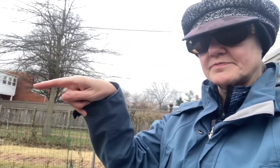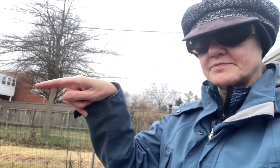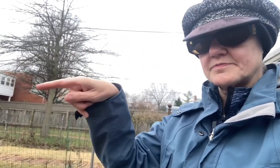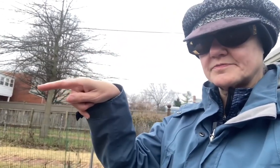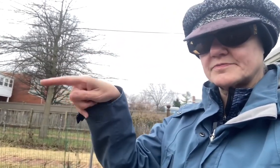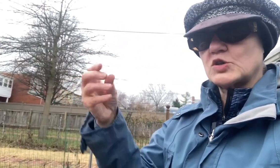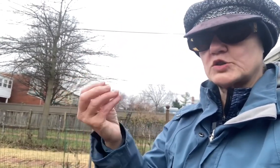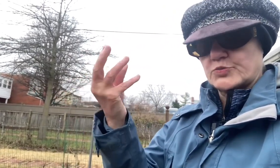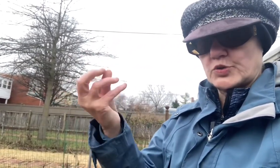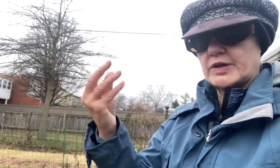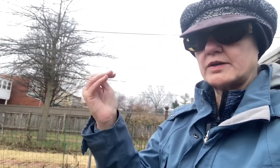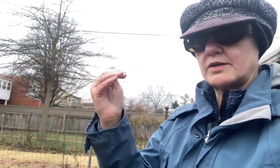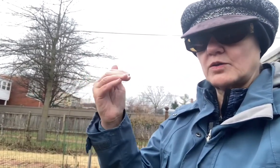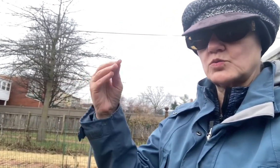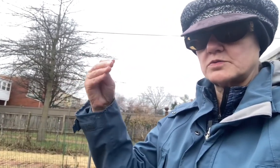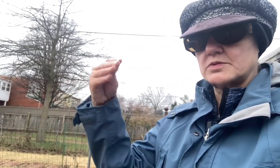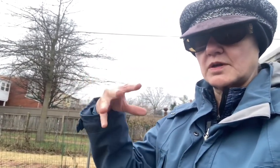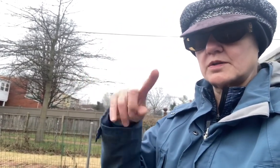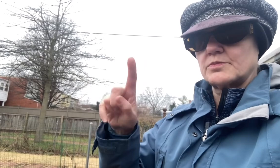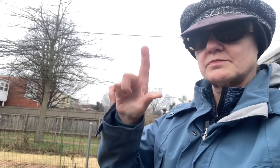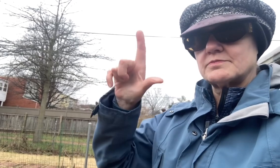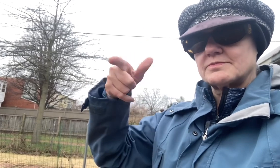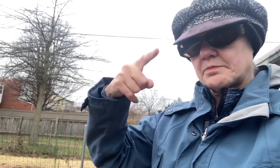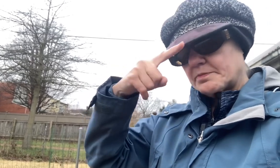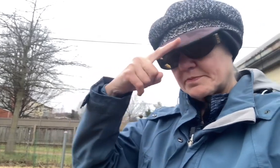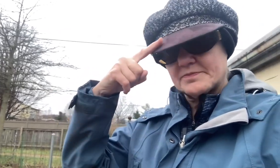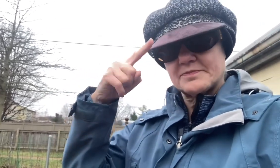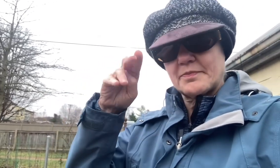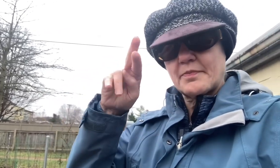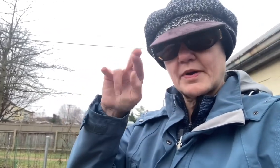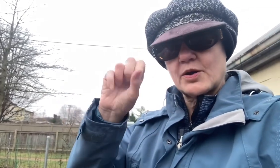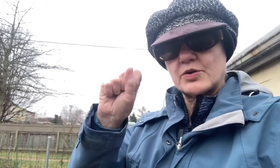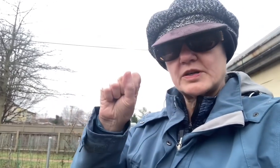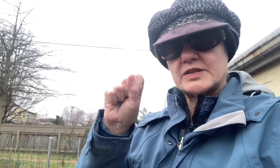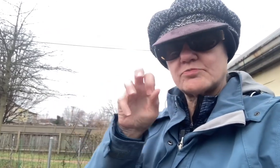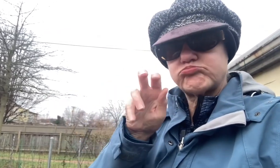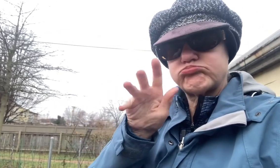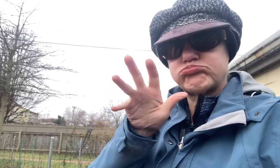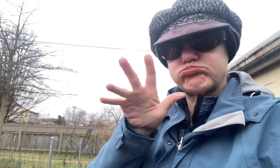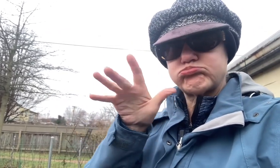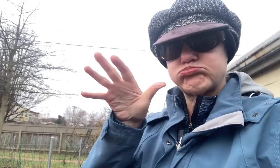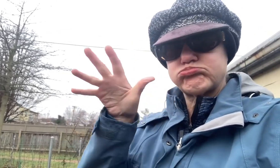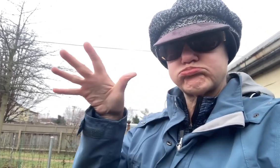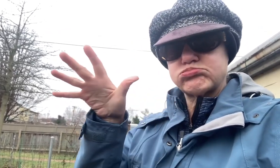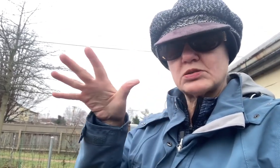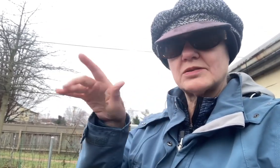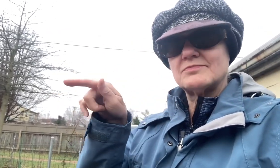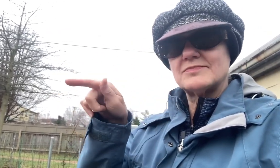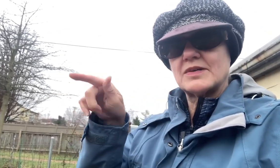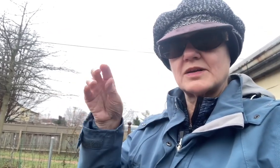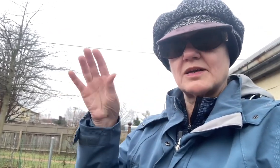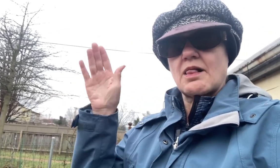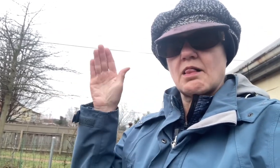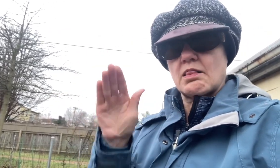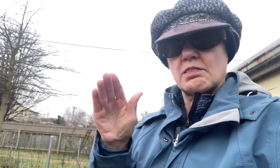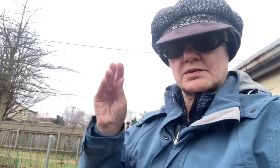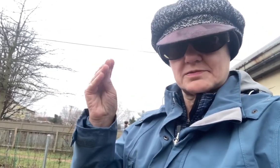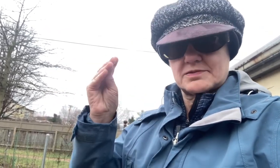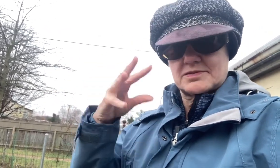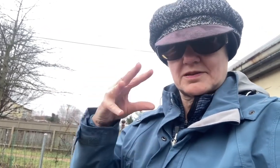sun. The opposite side has equal sun in the spring, but once the blackberry leaf's out,